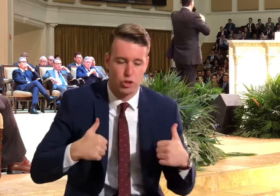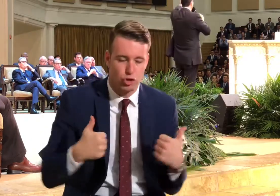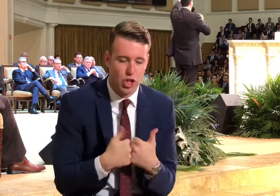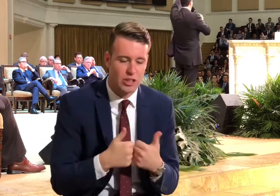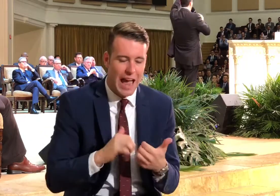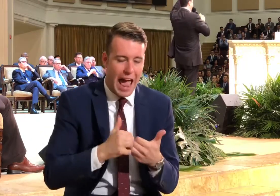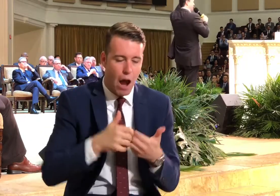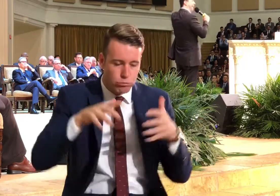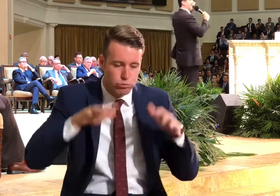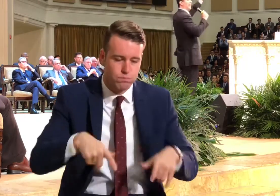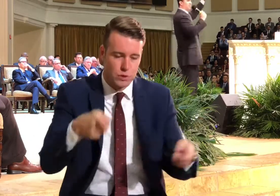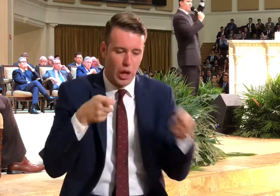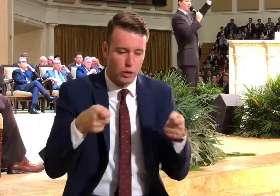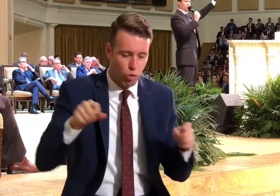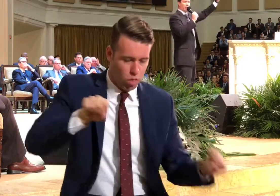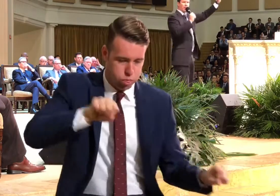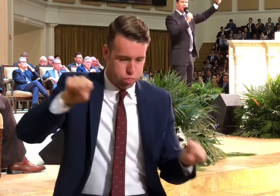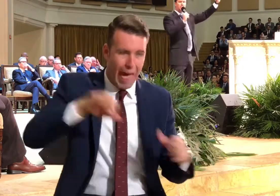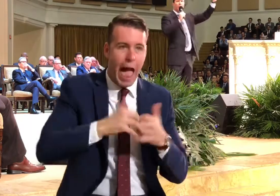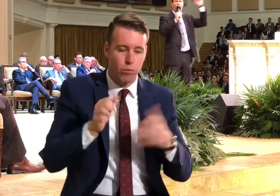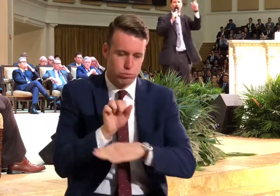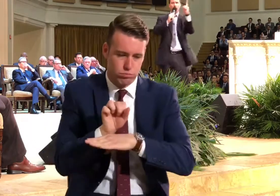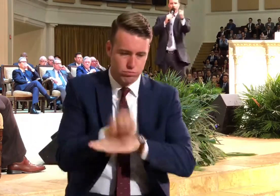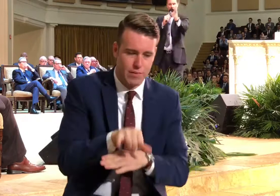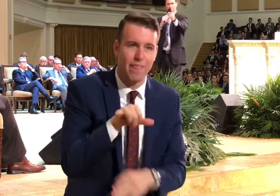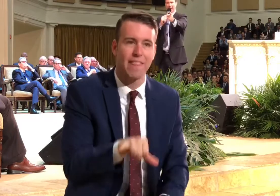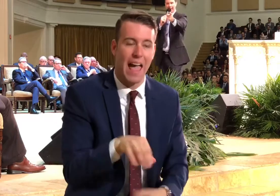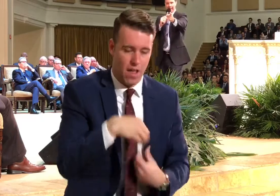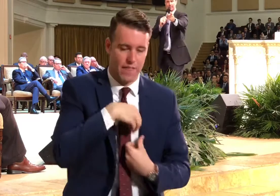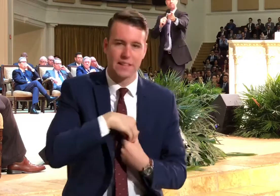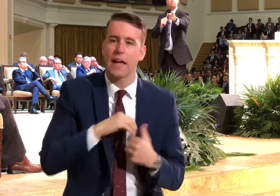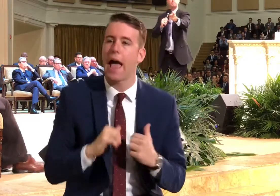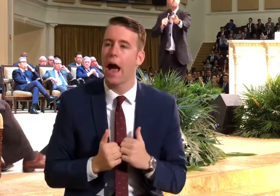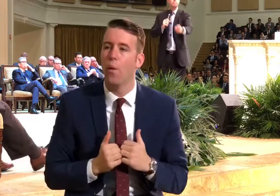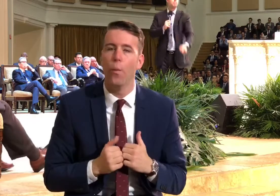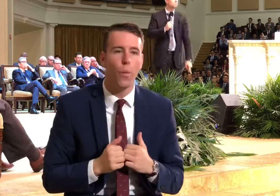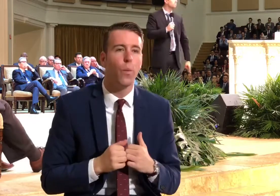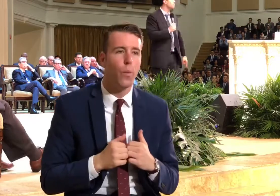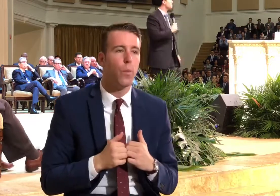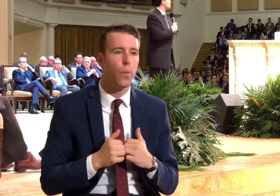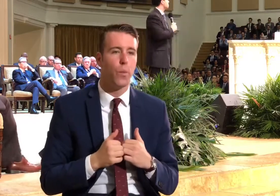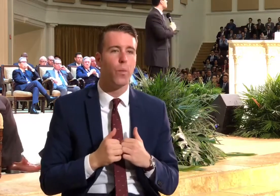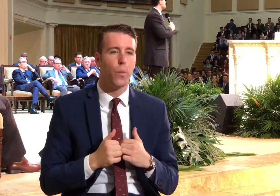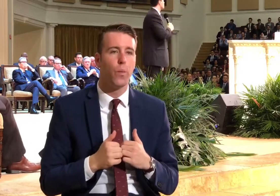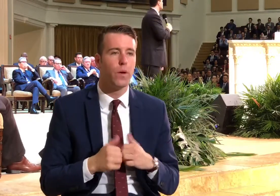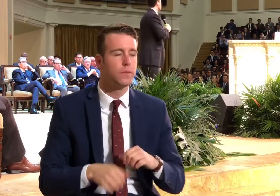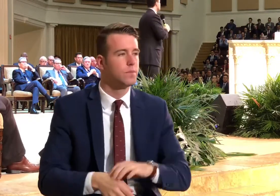gaining dominion and gaining victory on the inside.